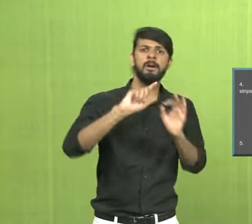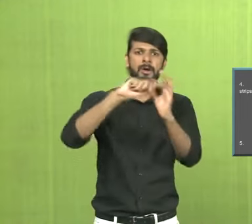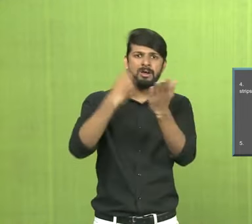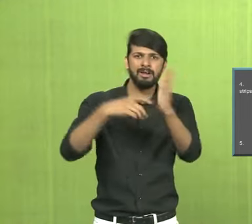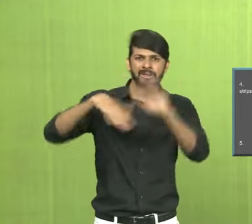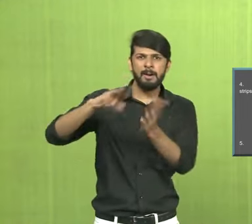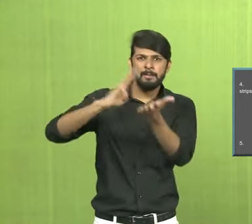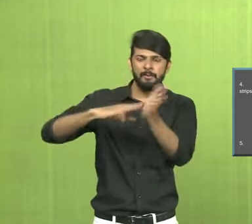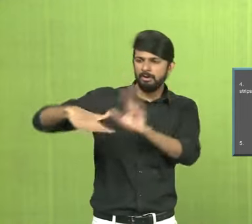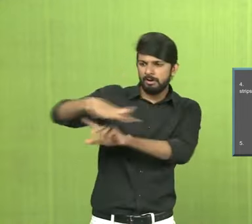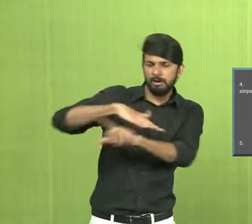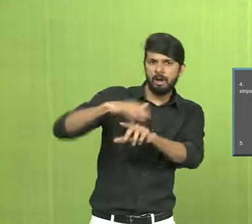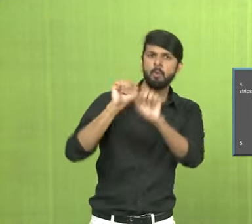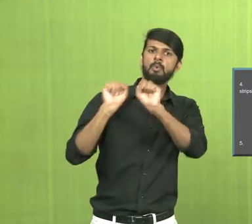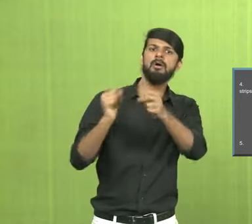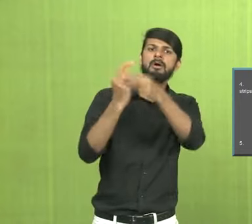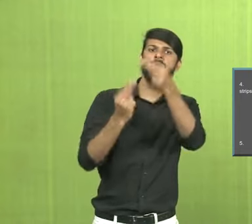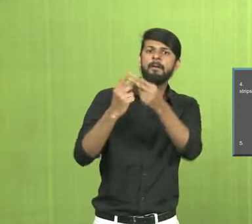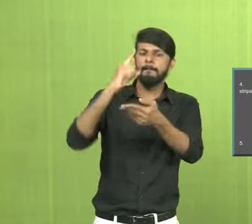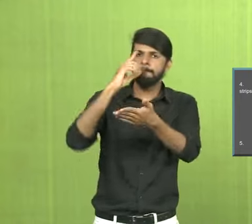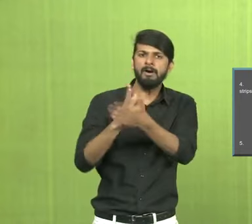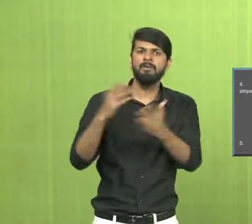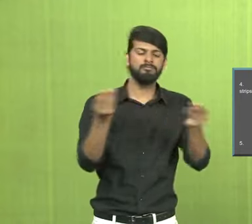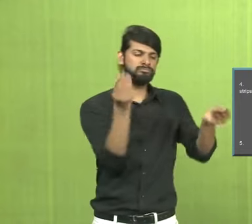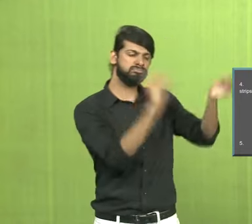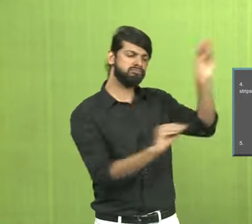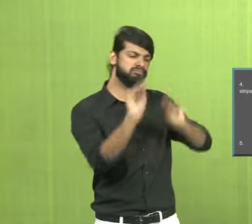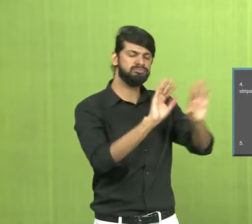then folklore of Bihar, Madhubani, Mithila region,